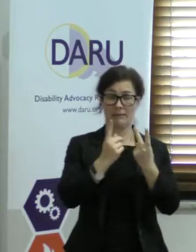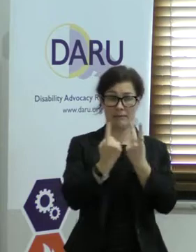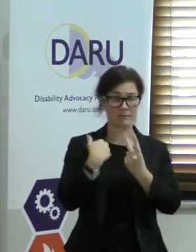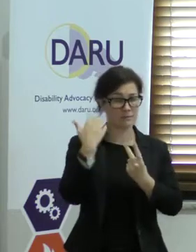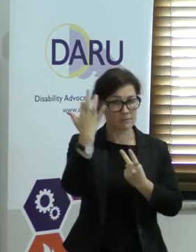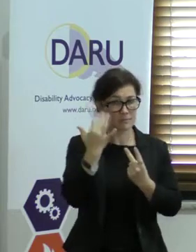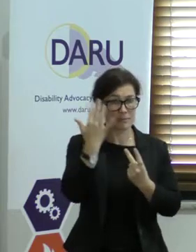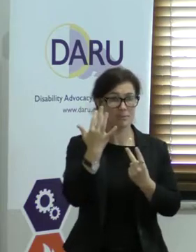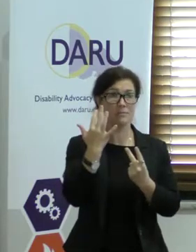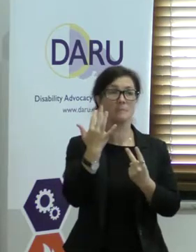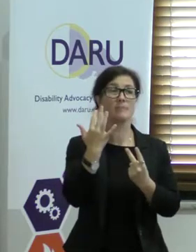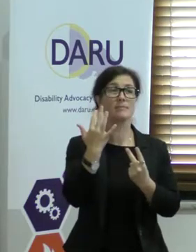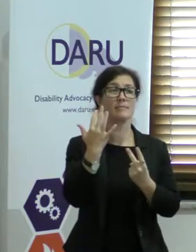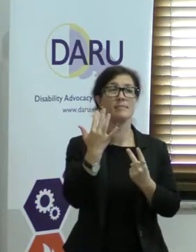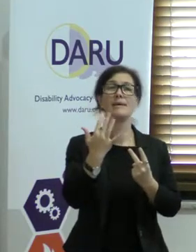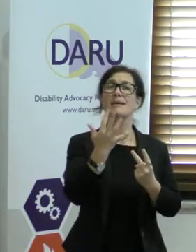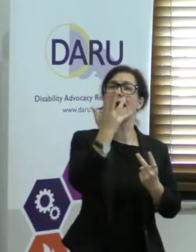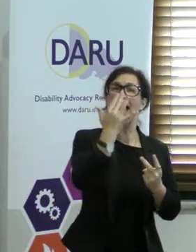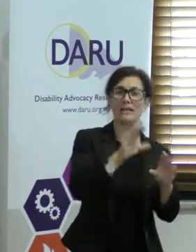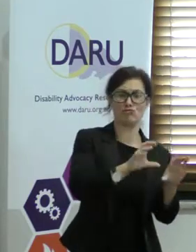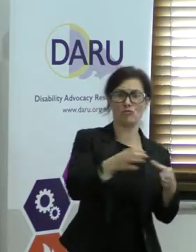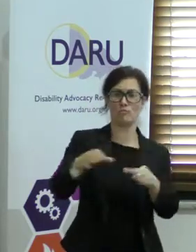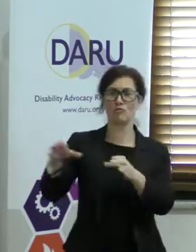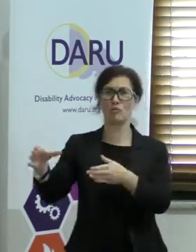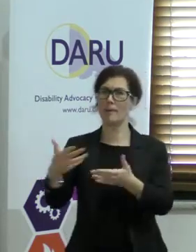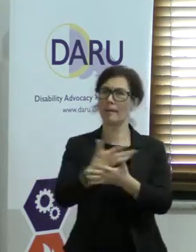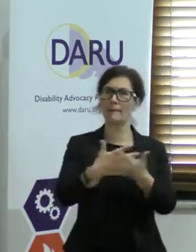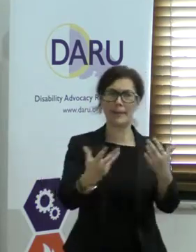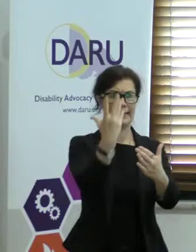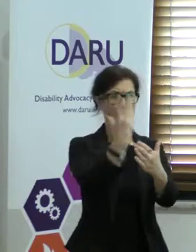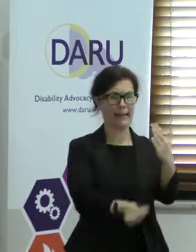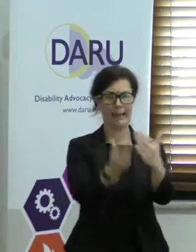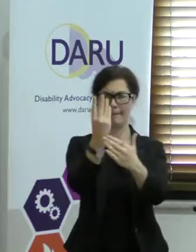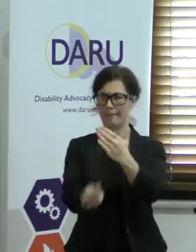the reporting of the age group. There is a big gap between